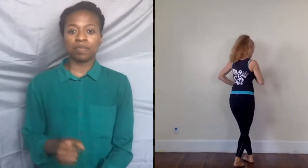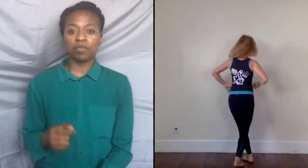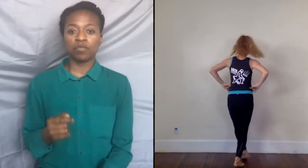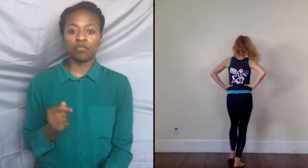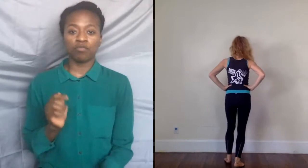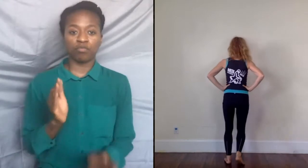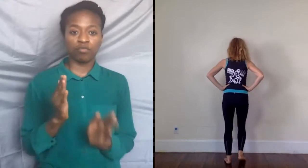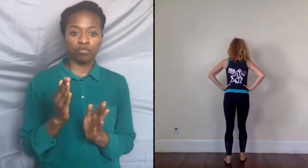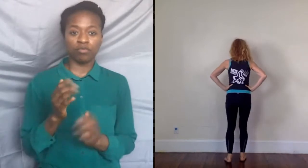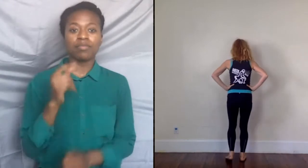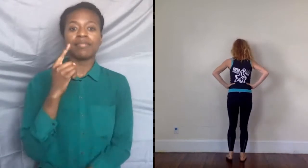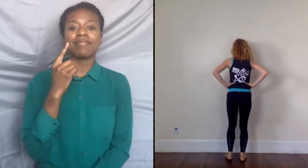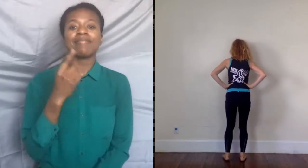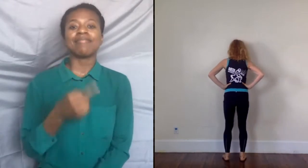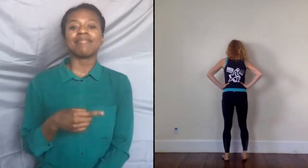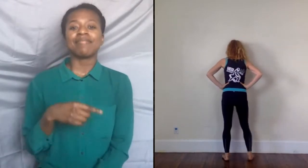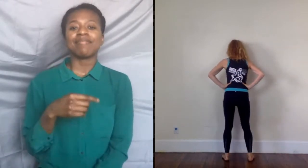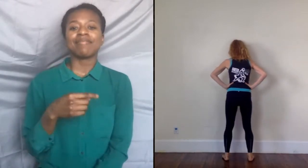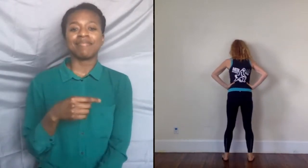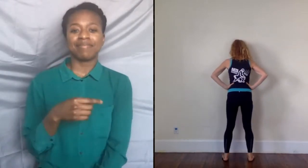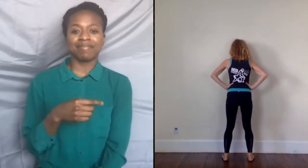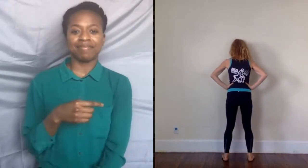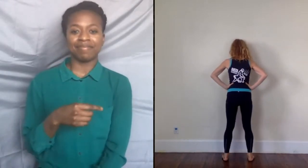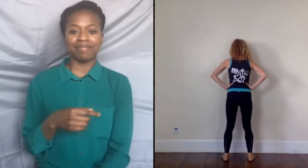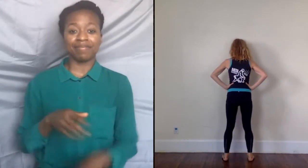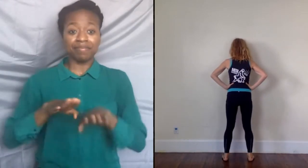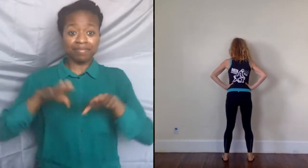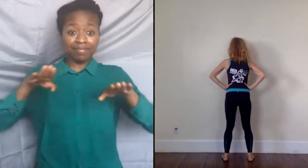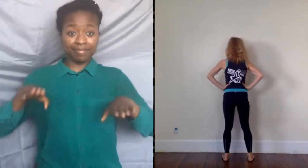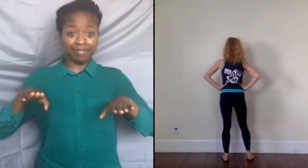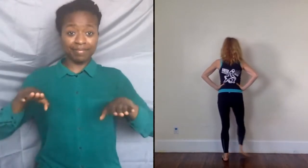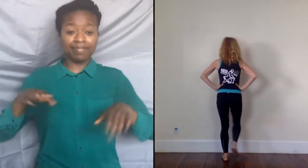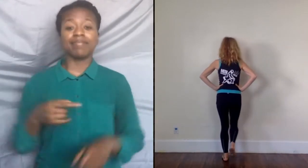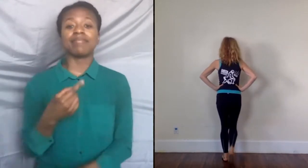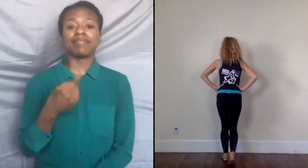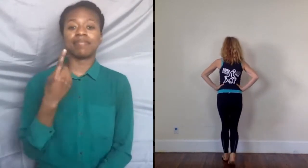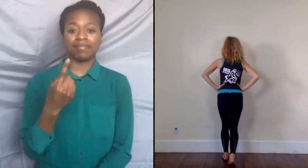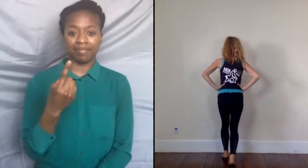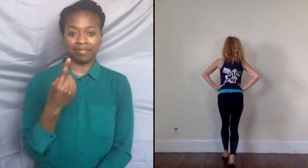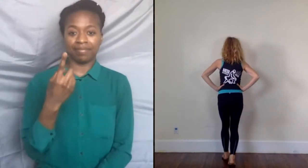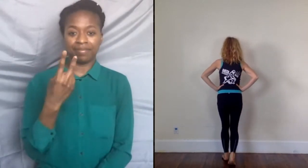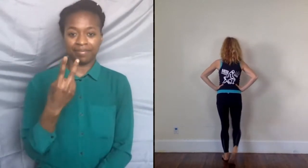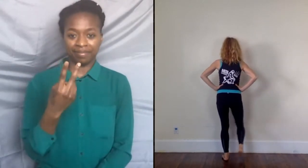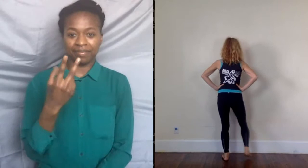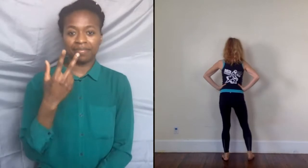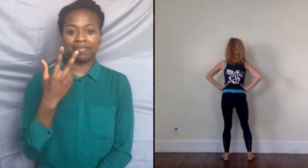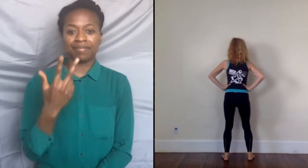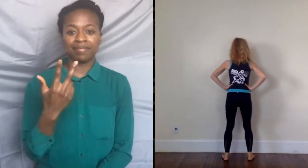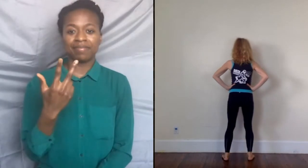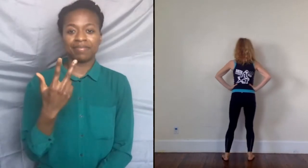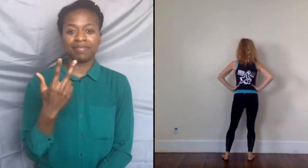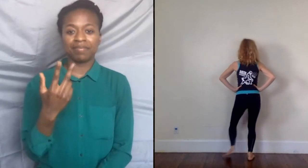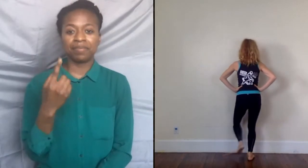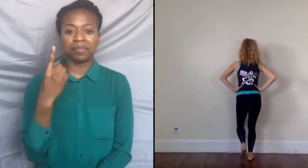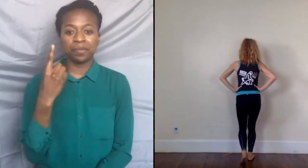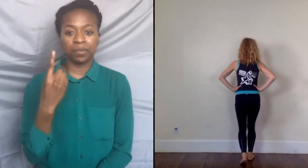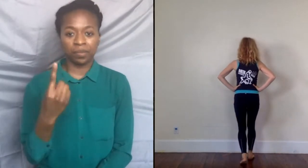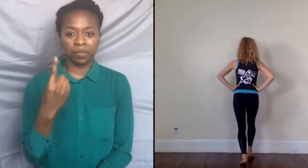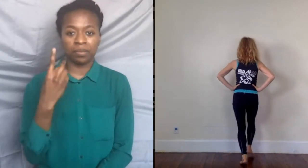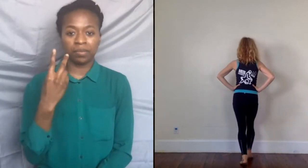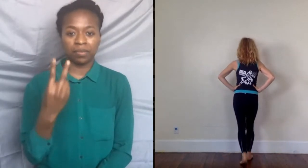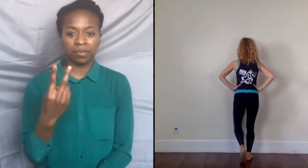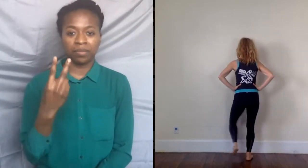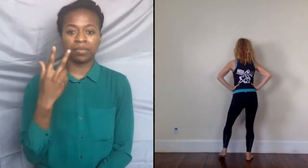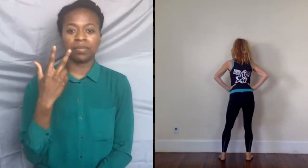around and here we go. Feet open and diagonal and open and